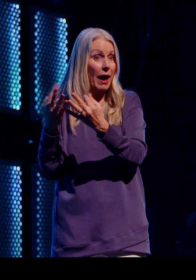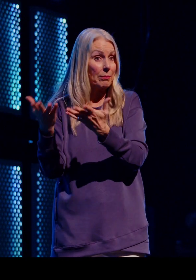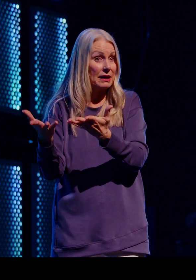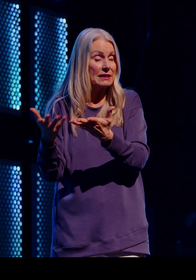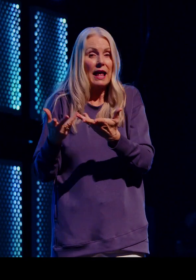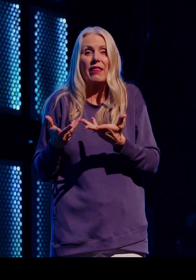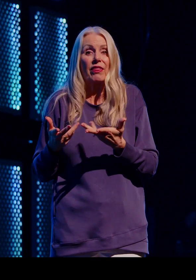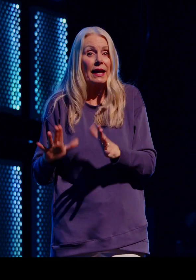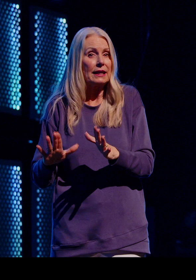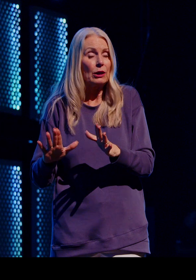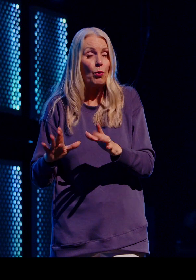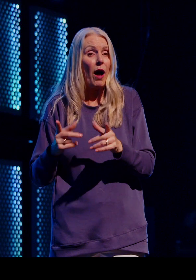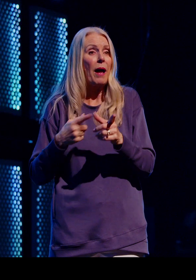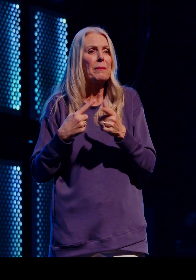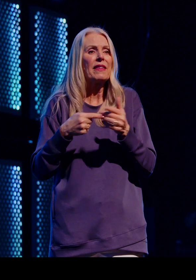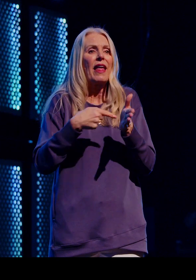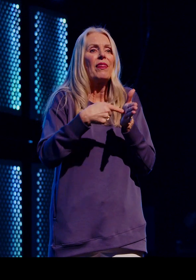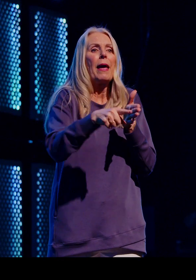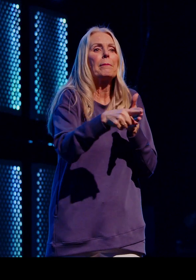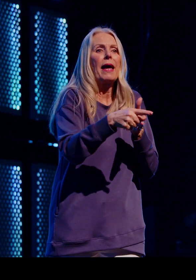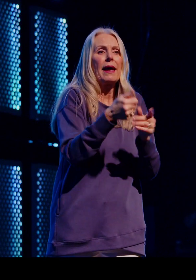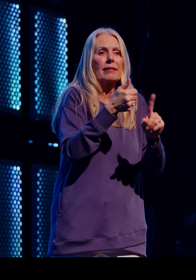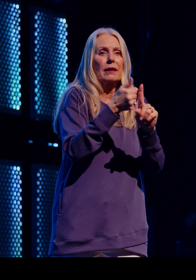they paid money, as Trevor said.